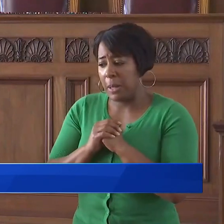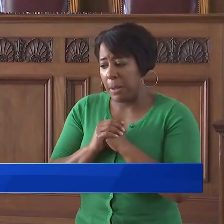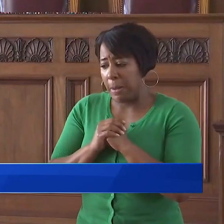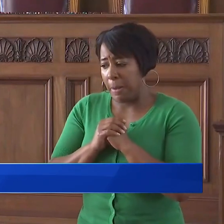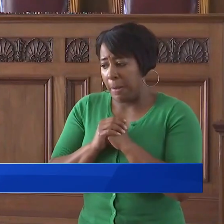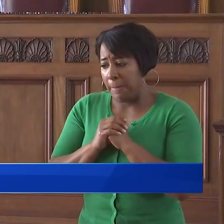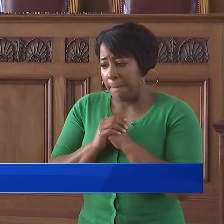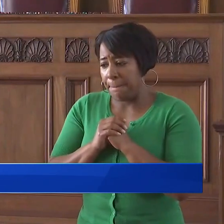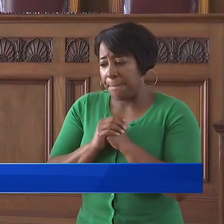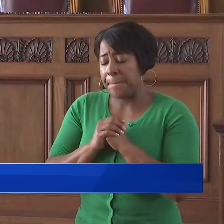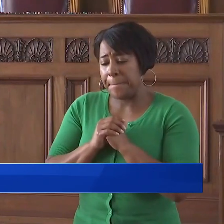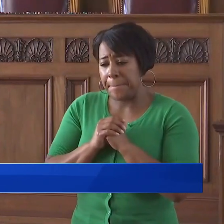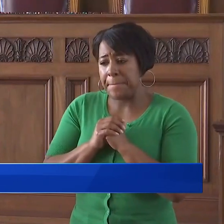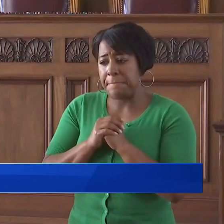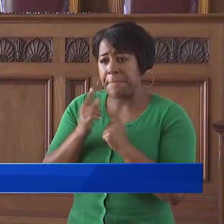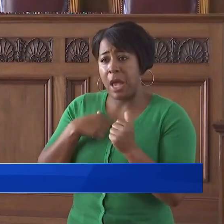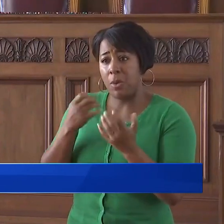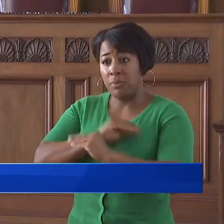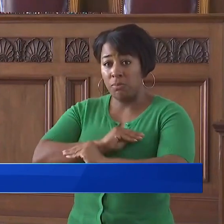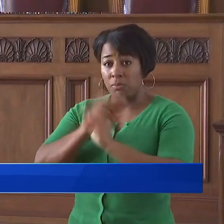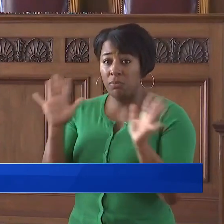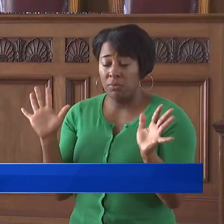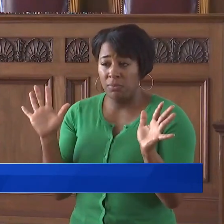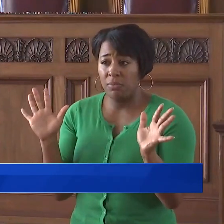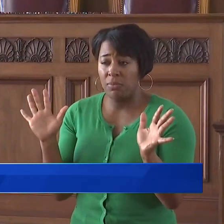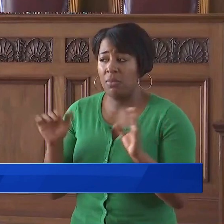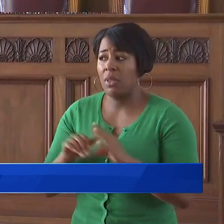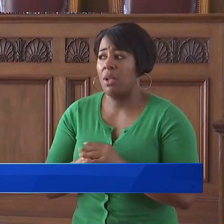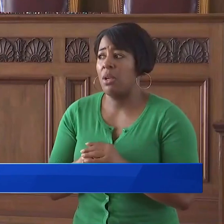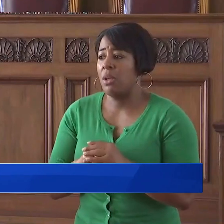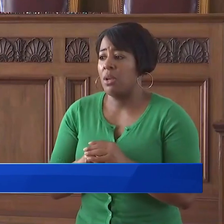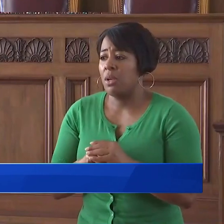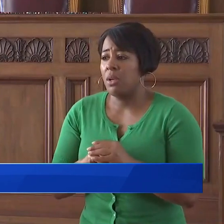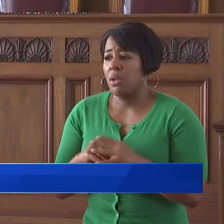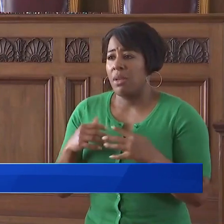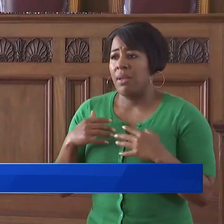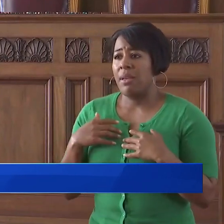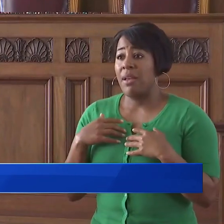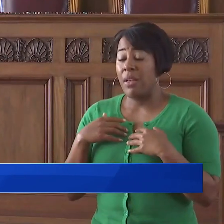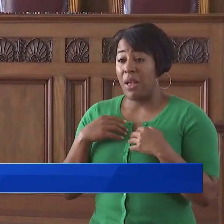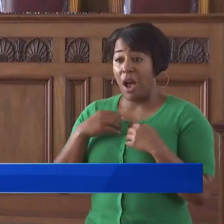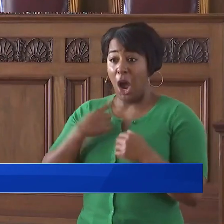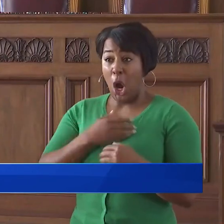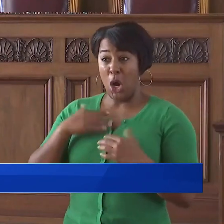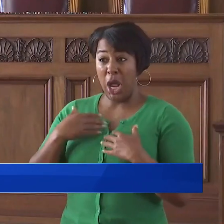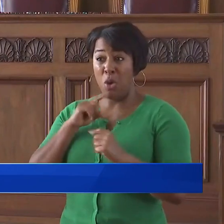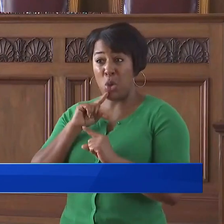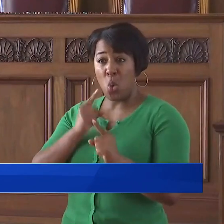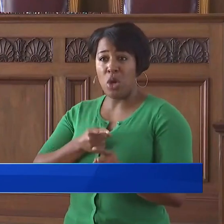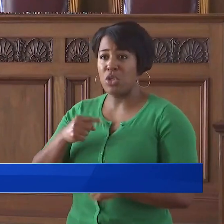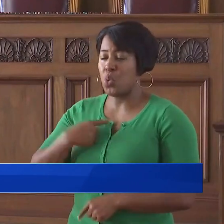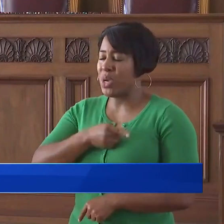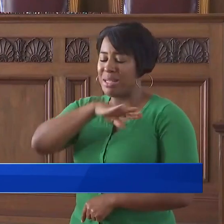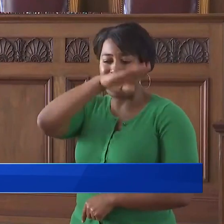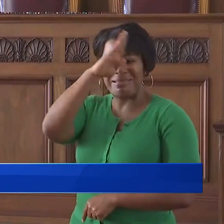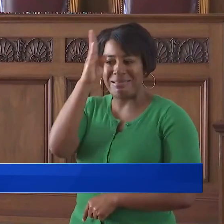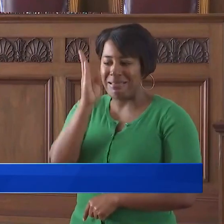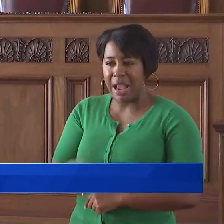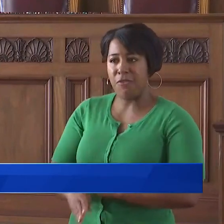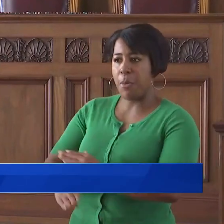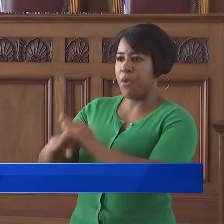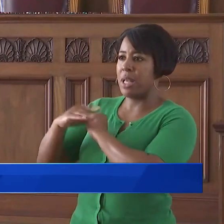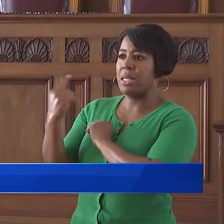And on another matter, I want to set the record straight. These health orders have never prevented someone from